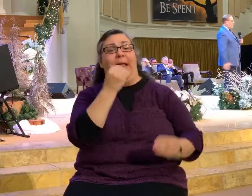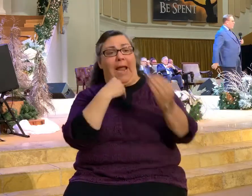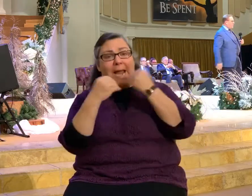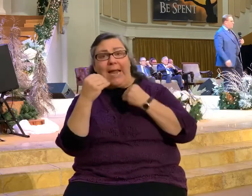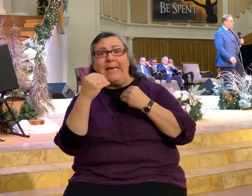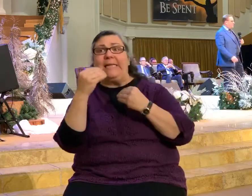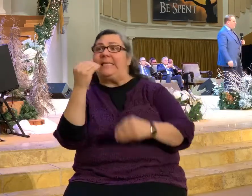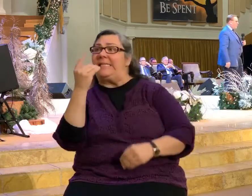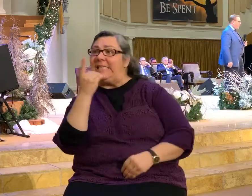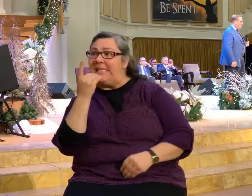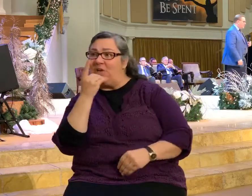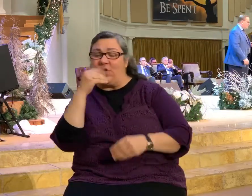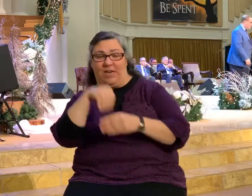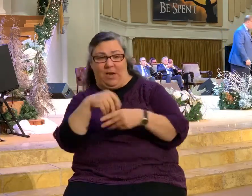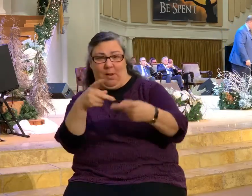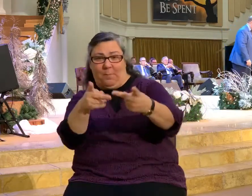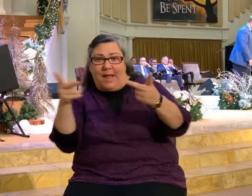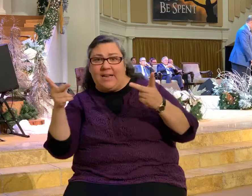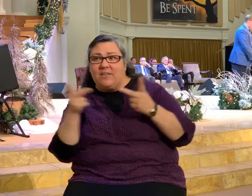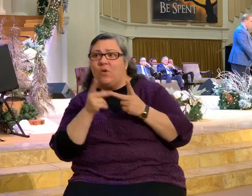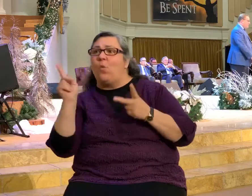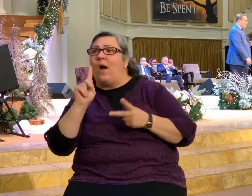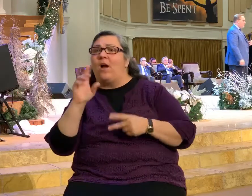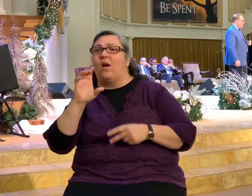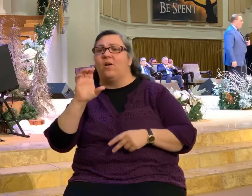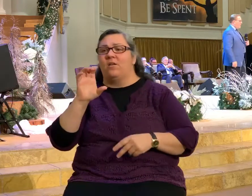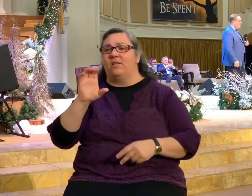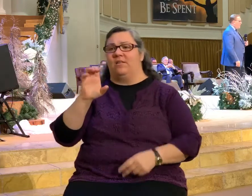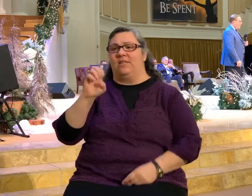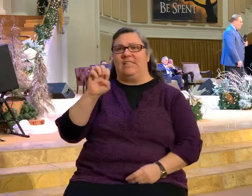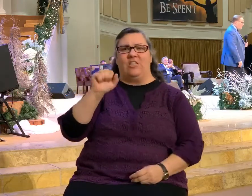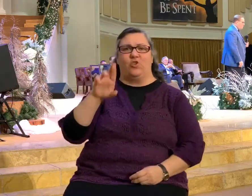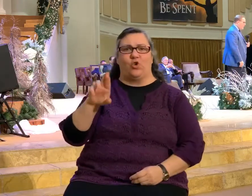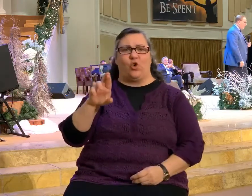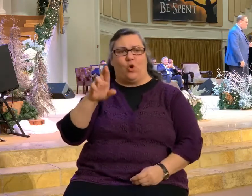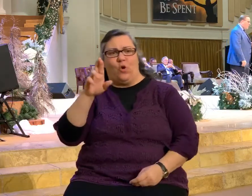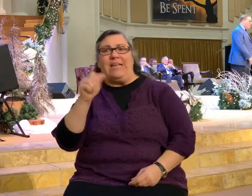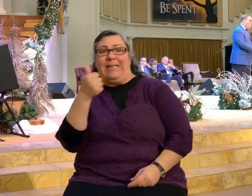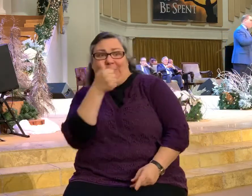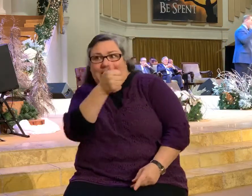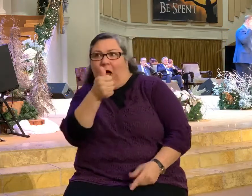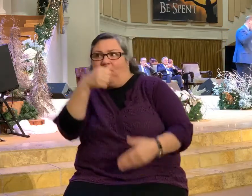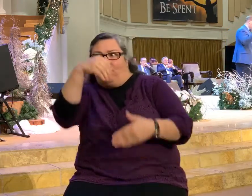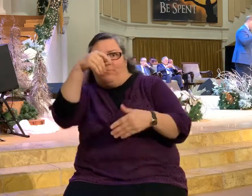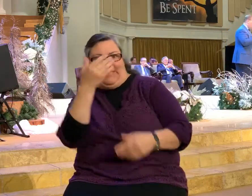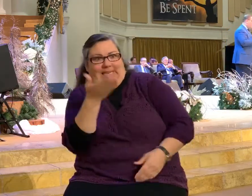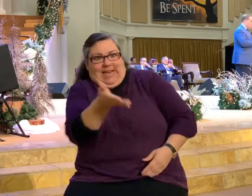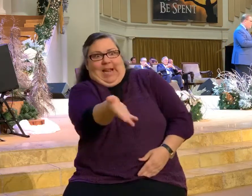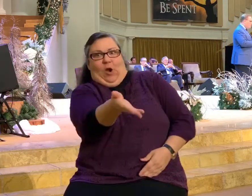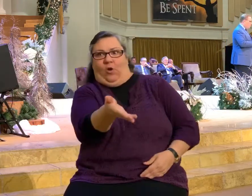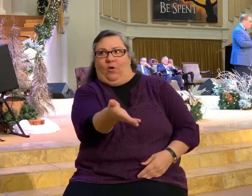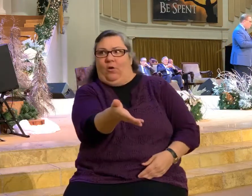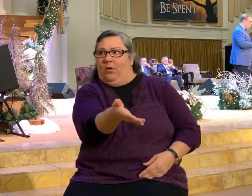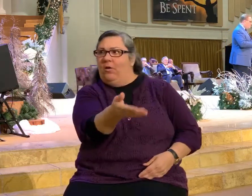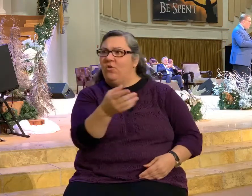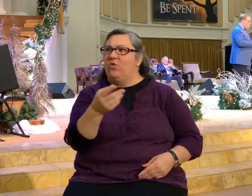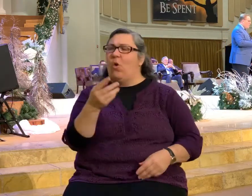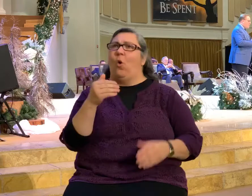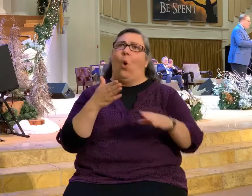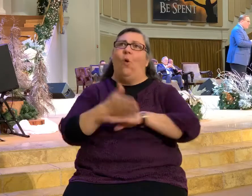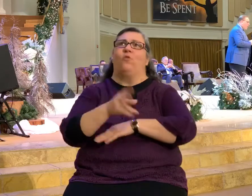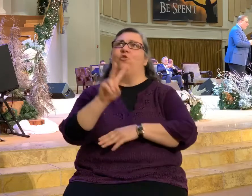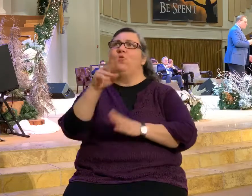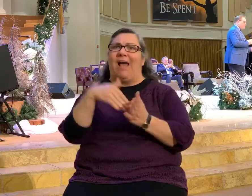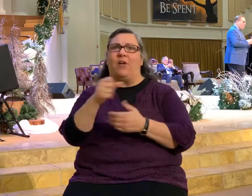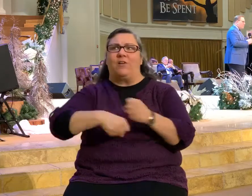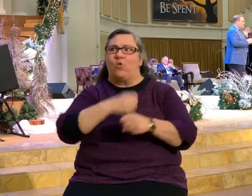himself walked into the Argentina Temple and the Temple of Pompeii, over 2,000 years old.